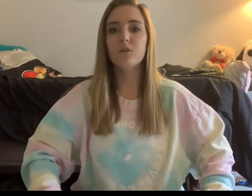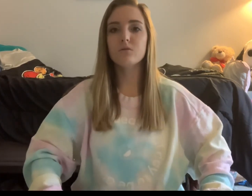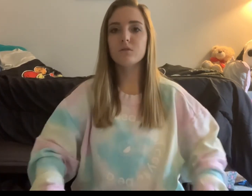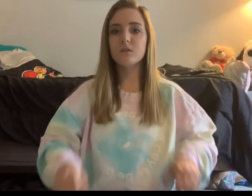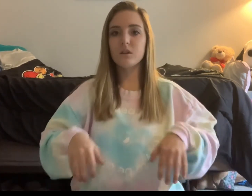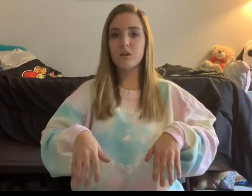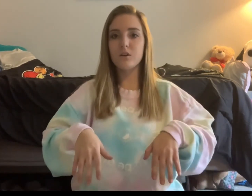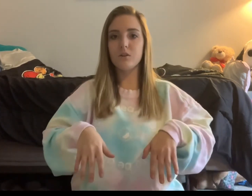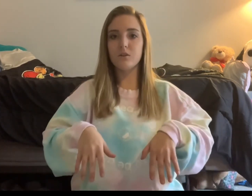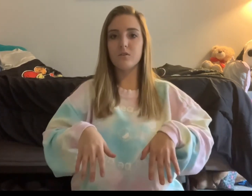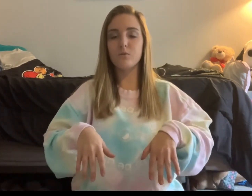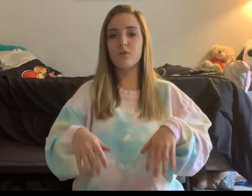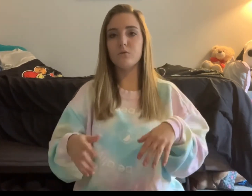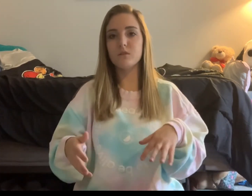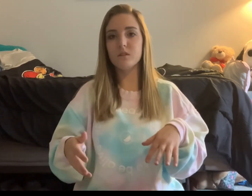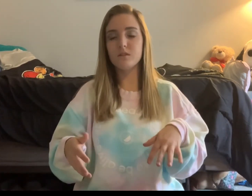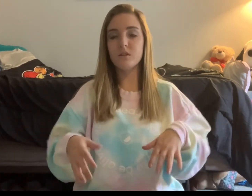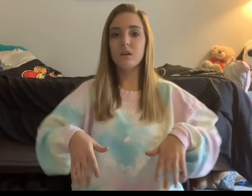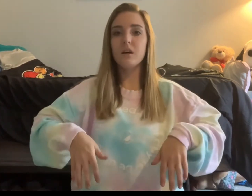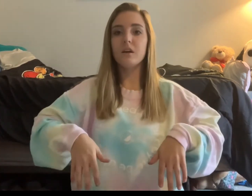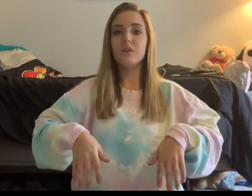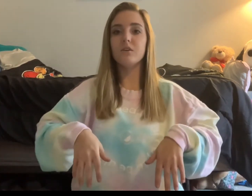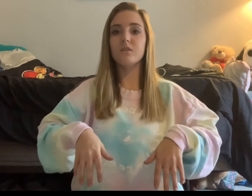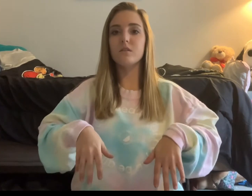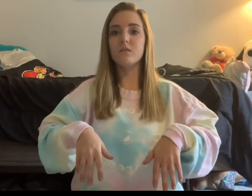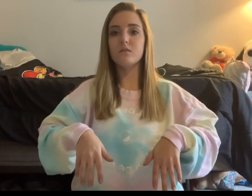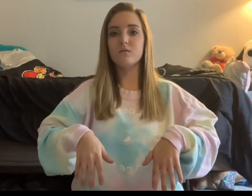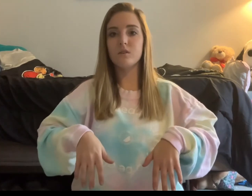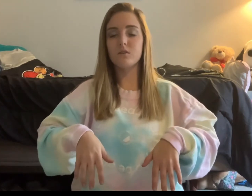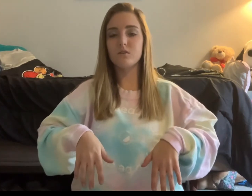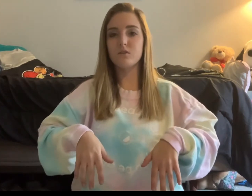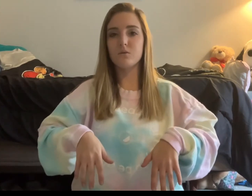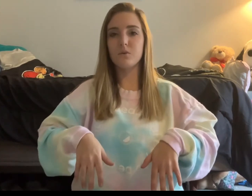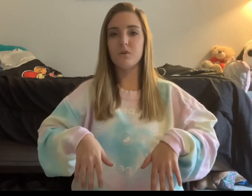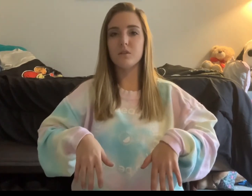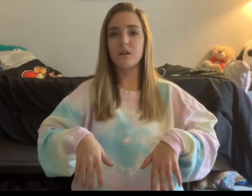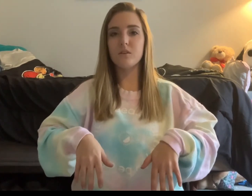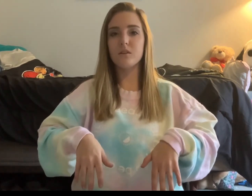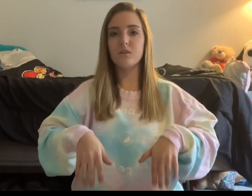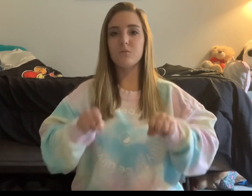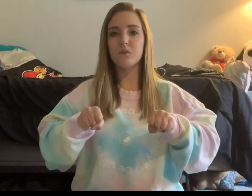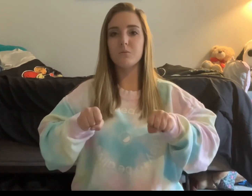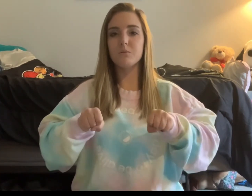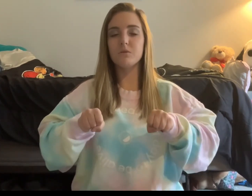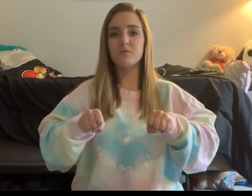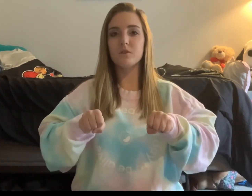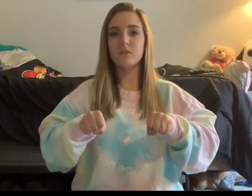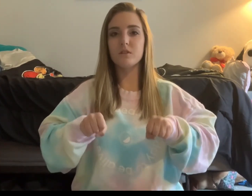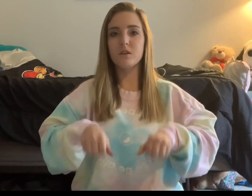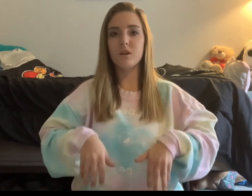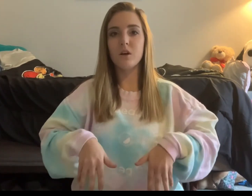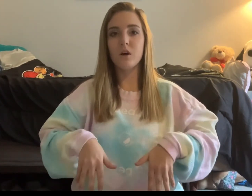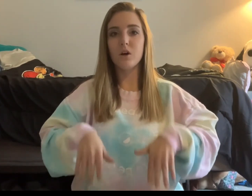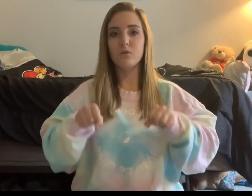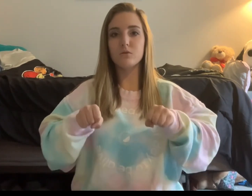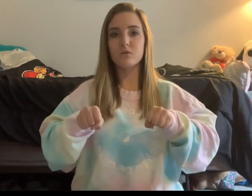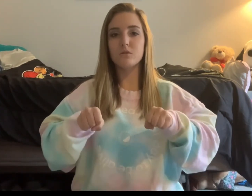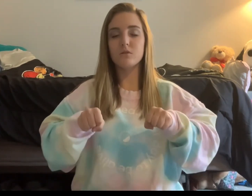Host, or hostess. Your fingers are all down and then you bring them up to a fist. Host